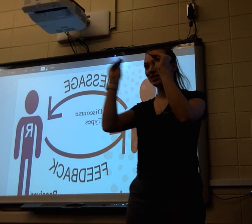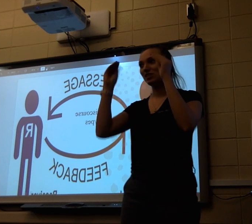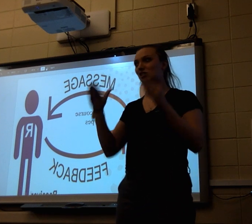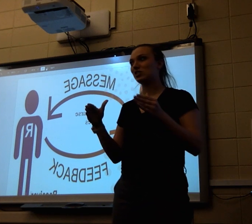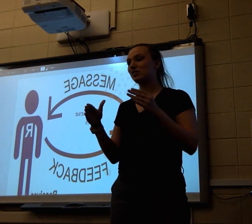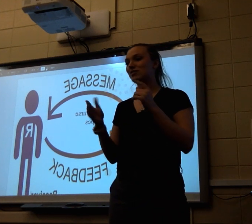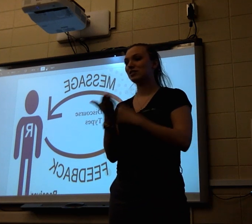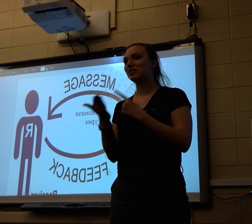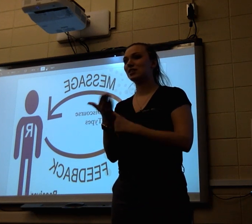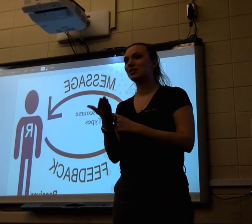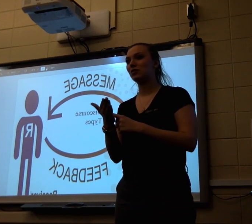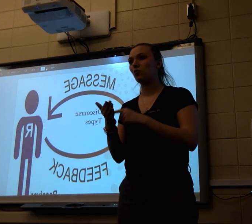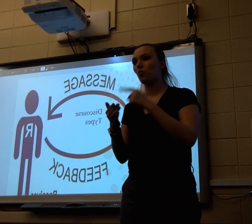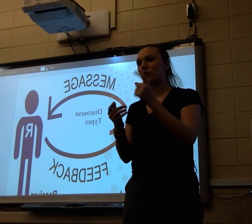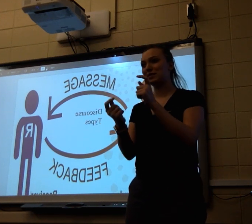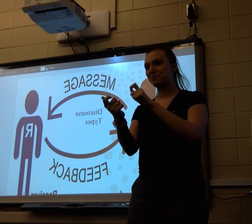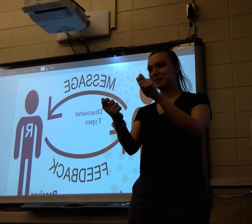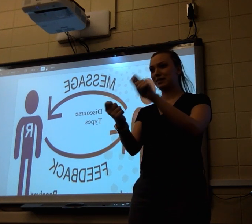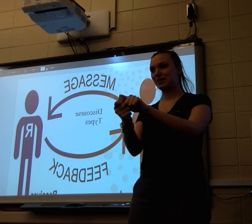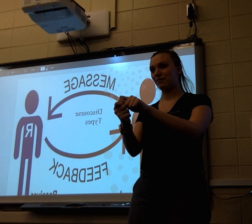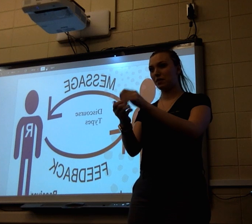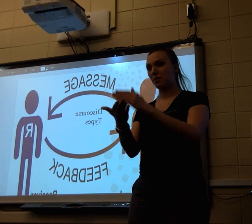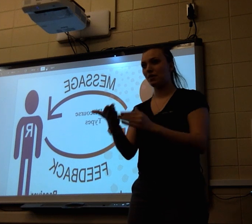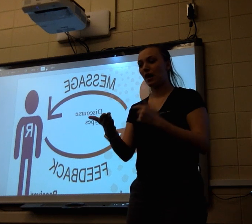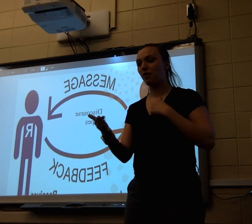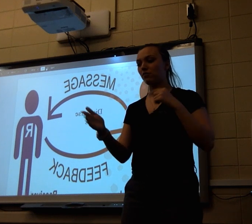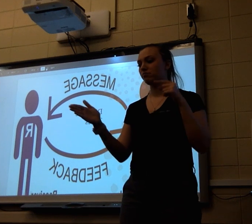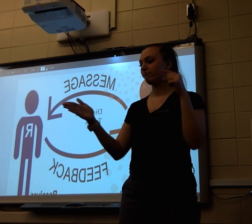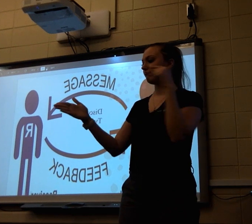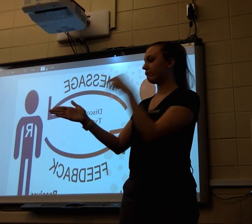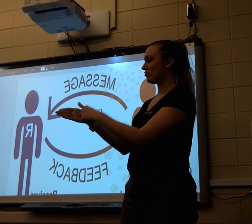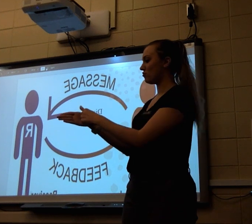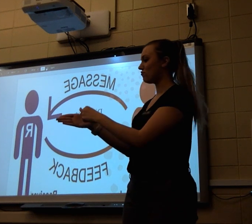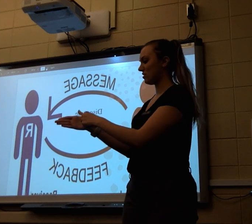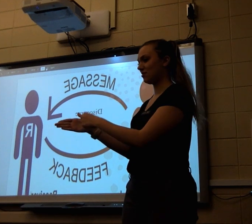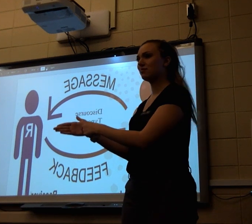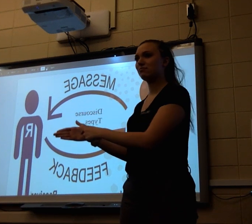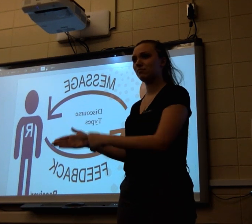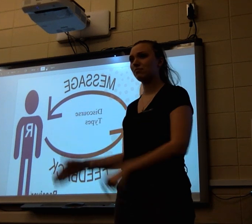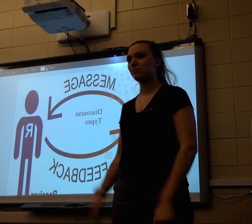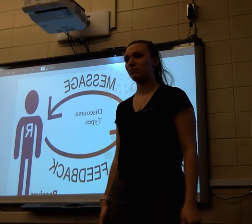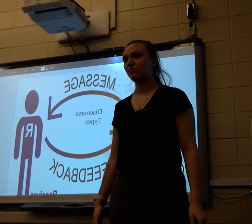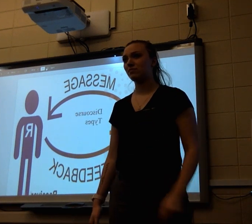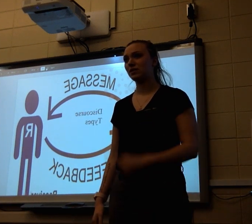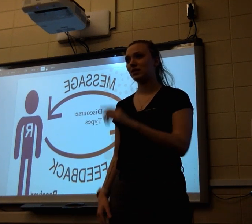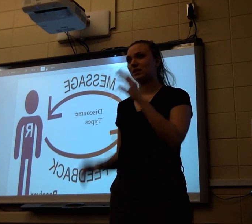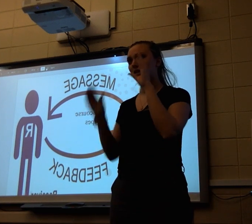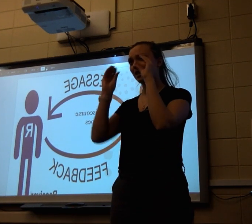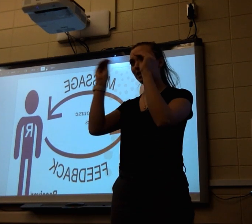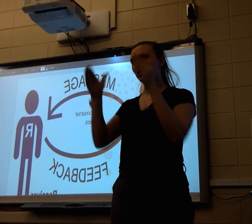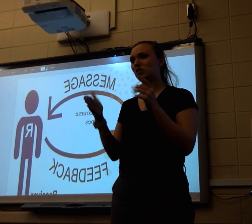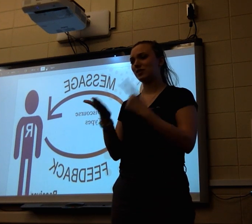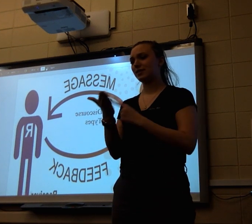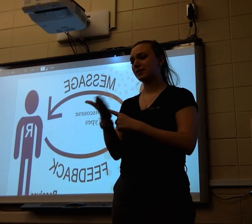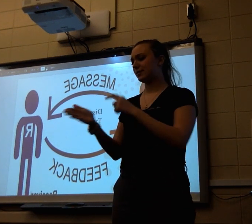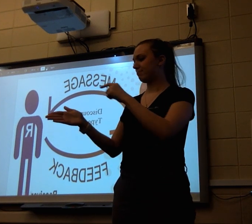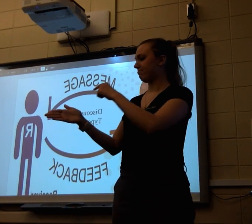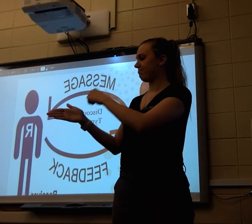time, I will point on the paper for my team, this is where she's at, right? Because we don't always have it on the PowerPoint as I'm